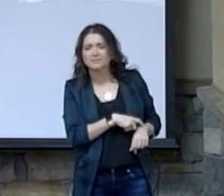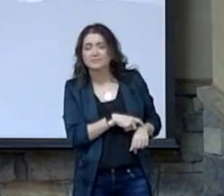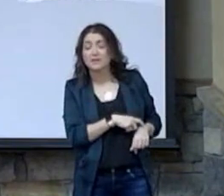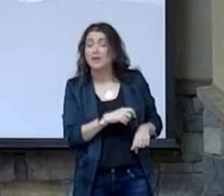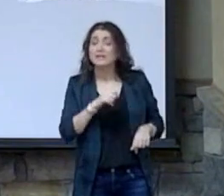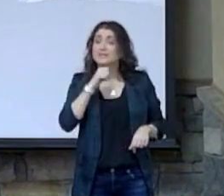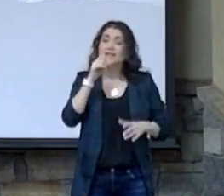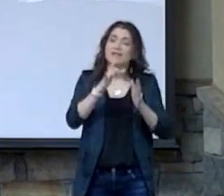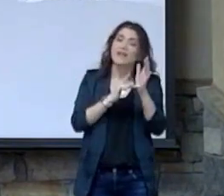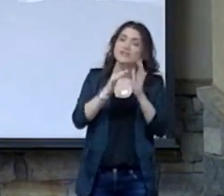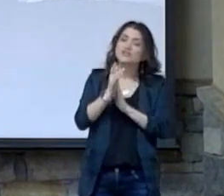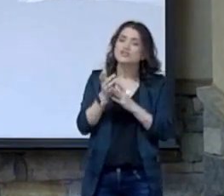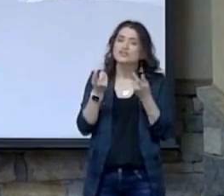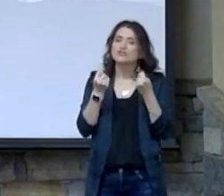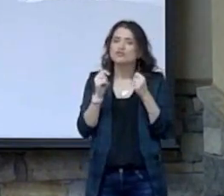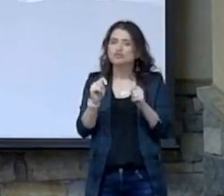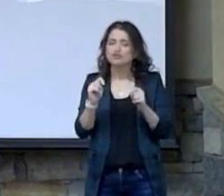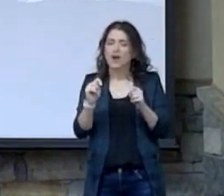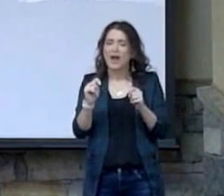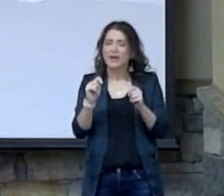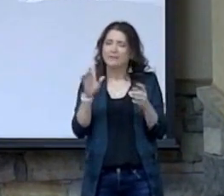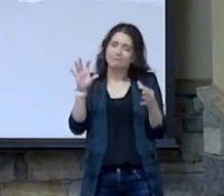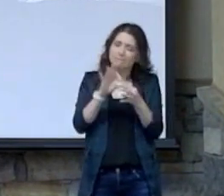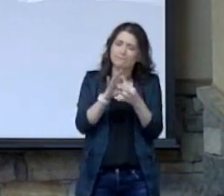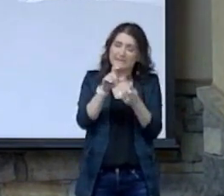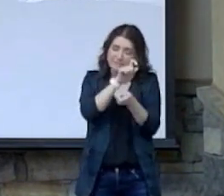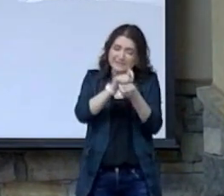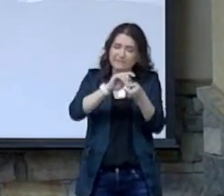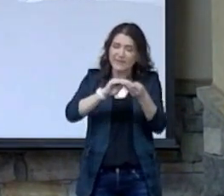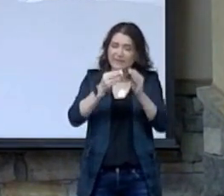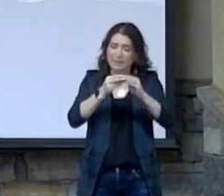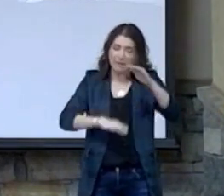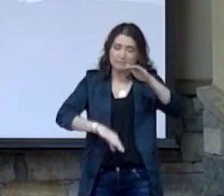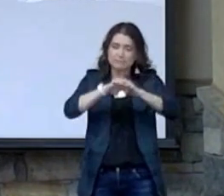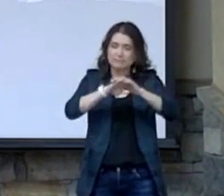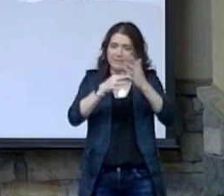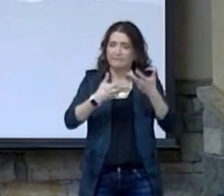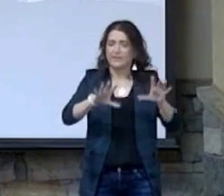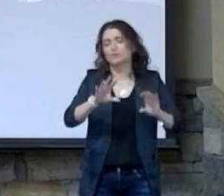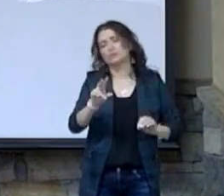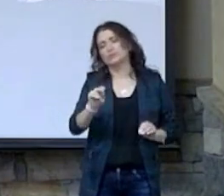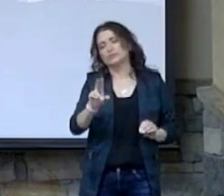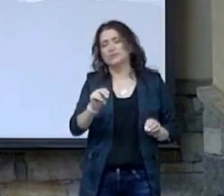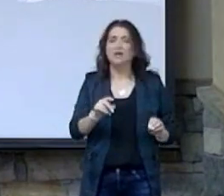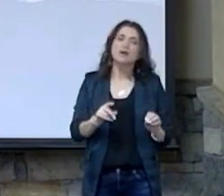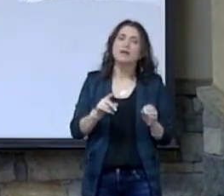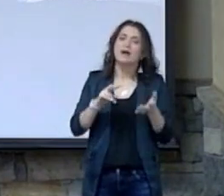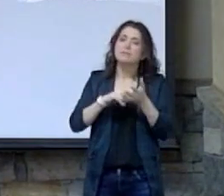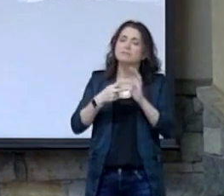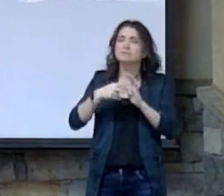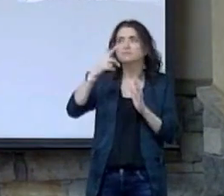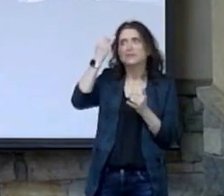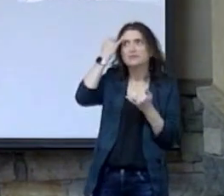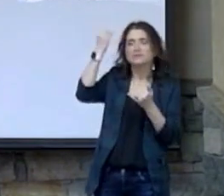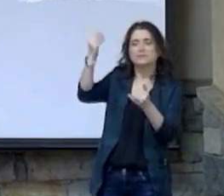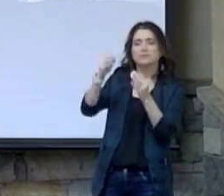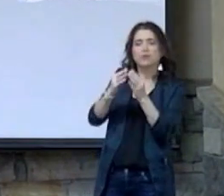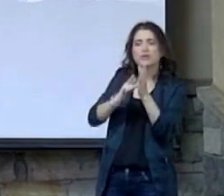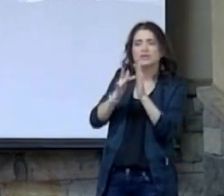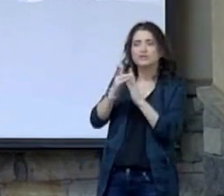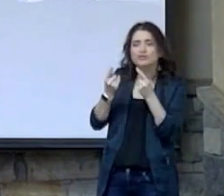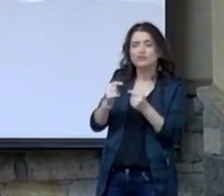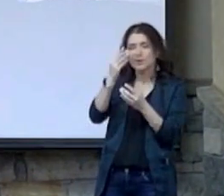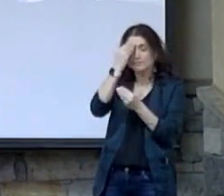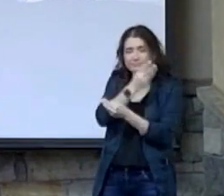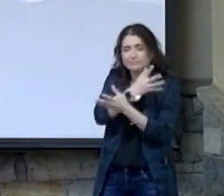Jesus is trying to tie a specific number. That number 77 really, I think the idea that Jesus is trying to get across here